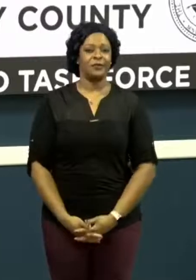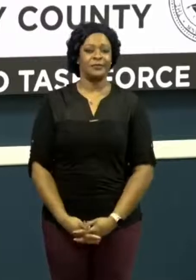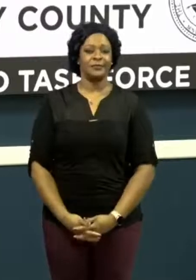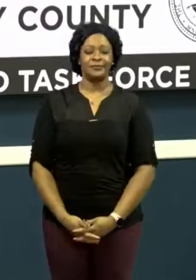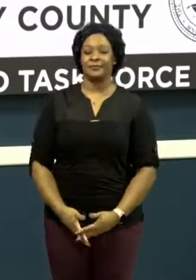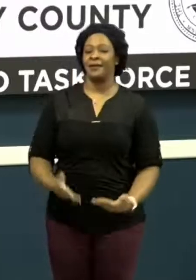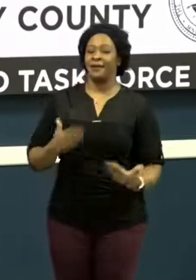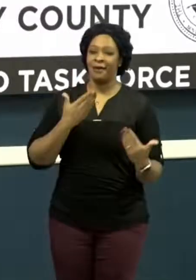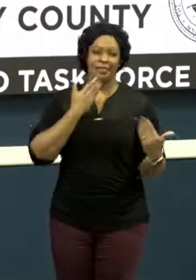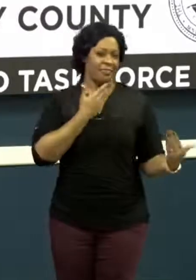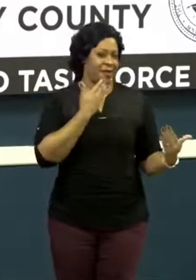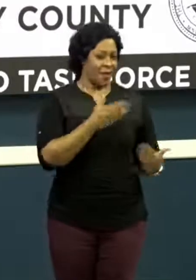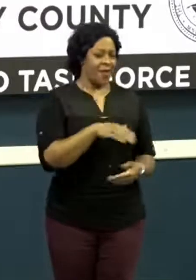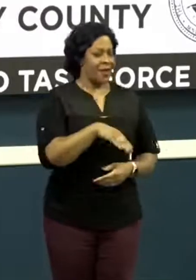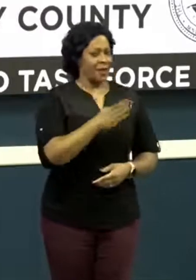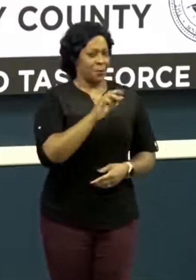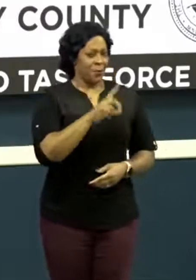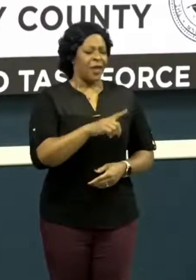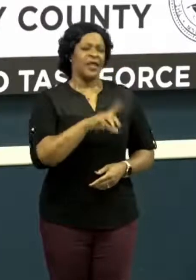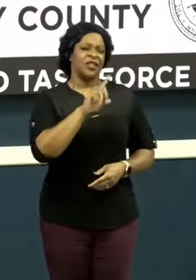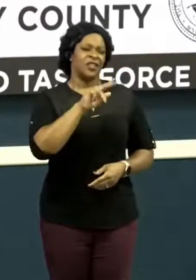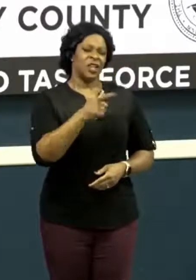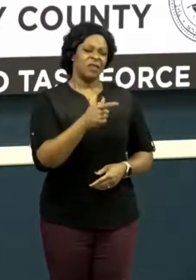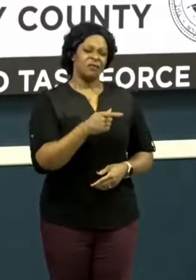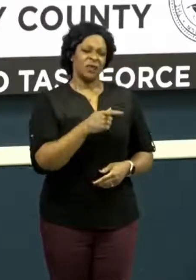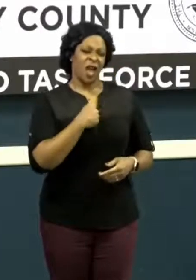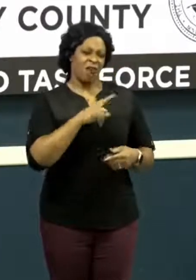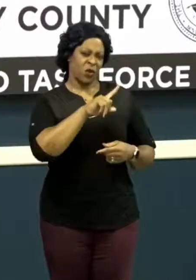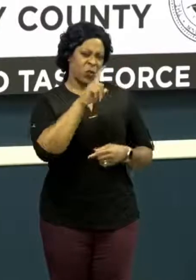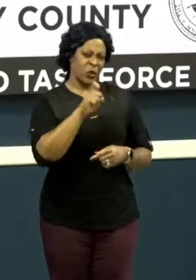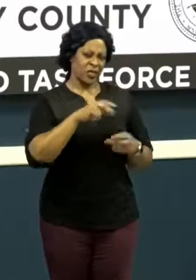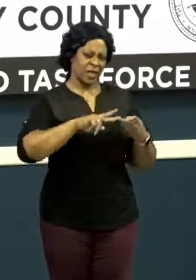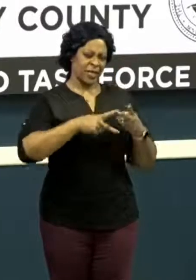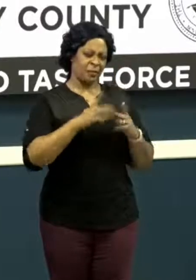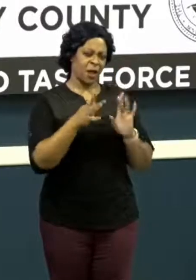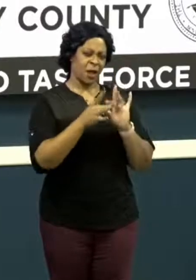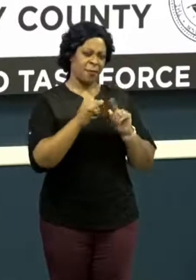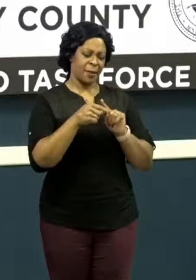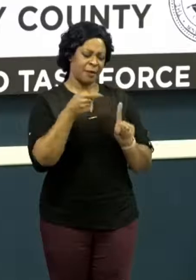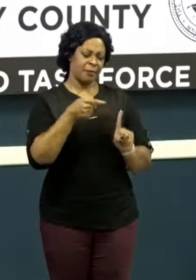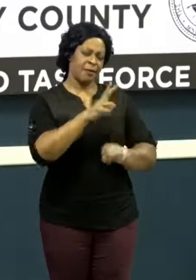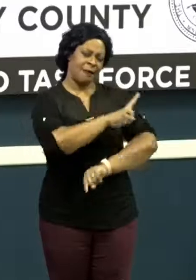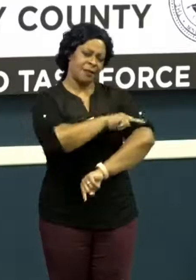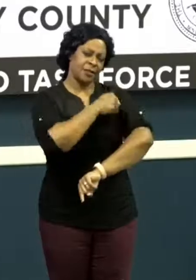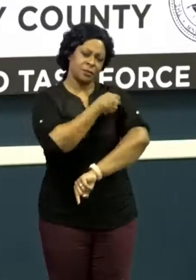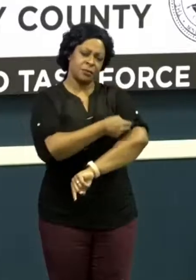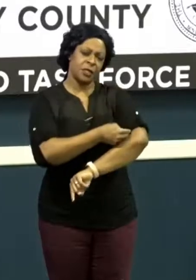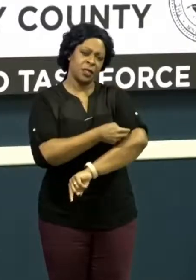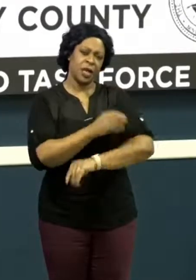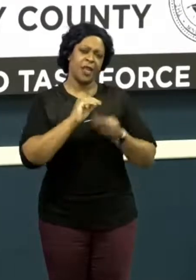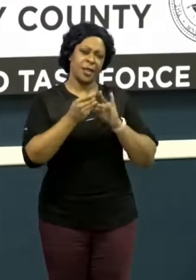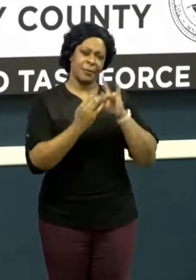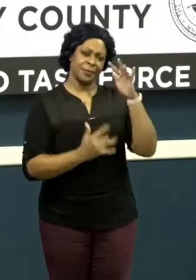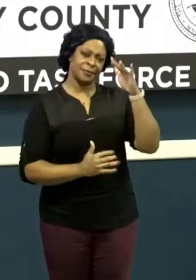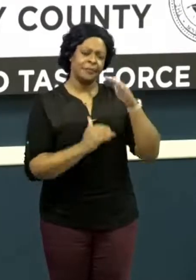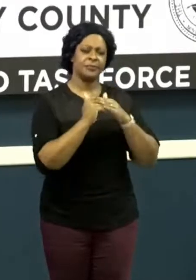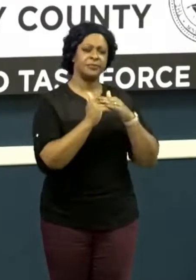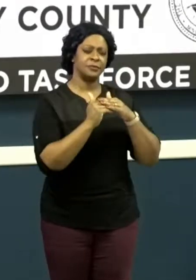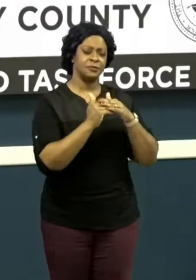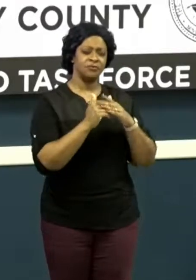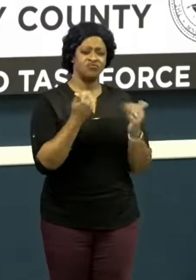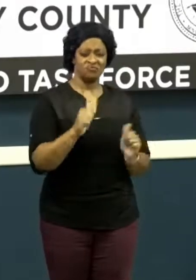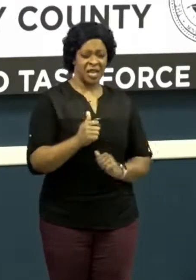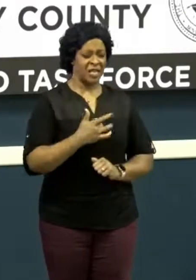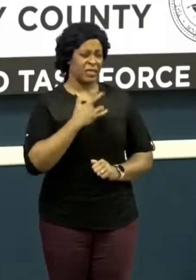Thanks a lot. Doug, just a quick follow-up question, kind of segueing off of your comments about the hospitalizations. I know we're at a record high, and Do you have any sense